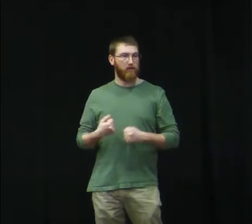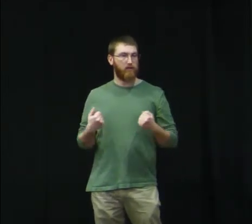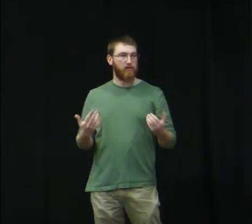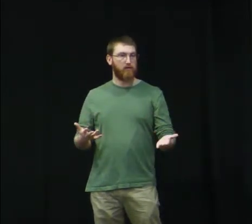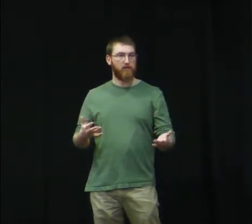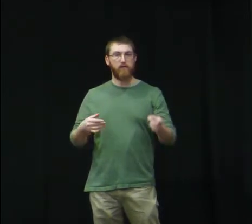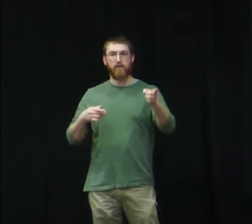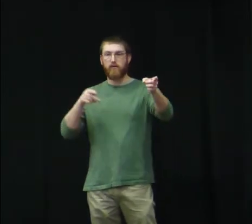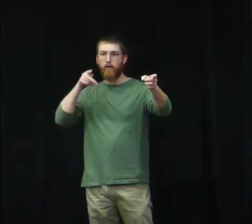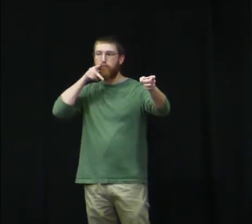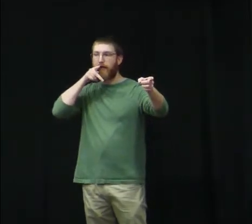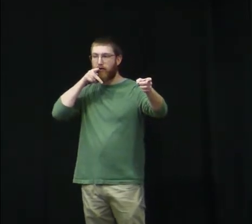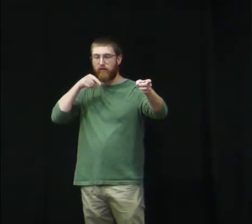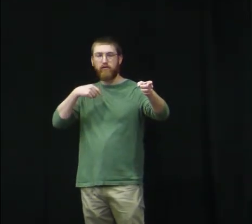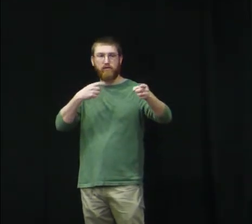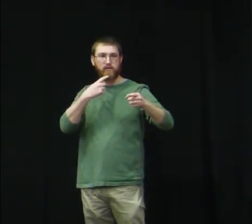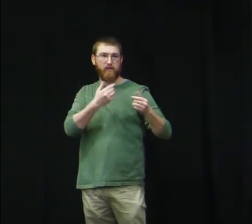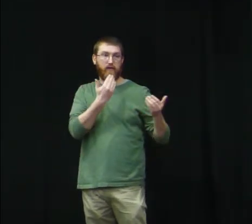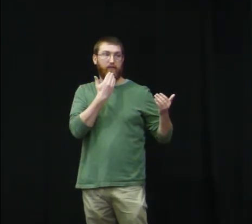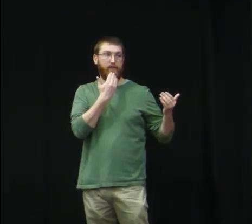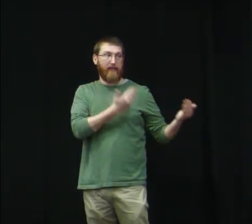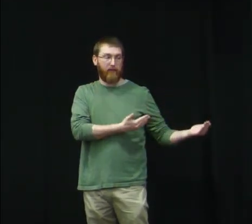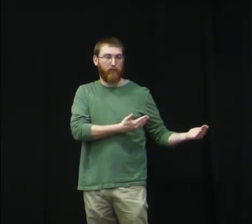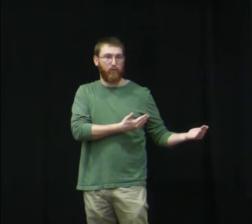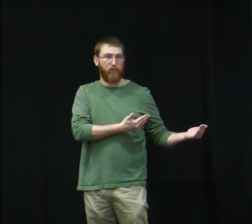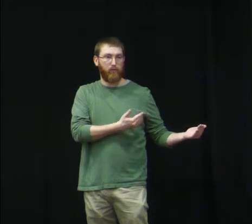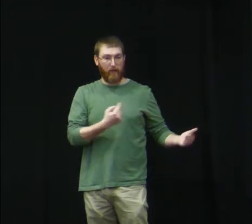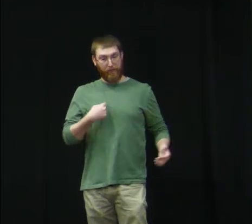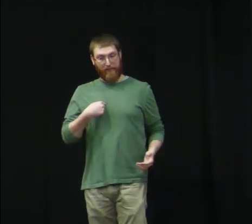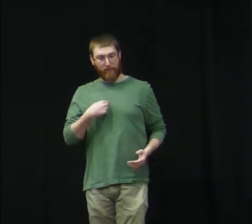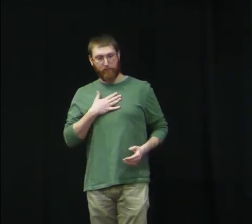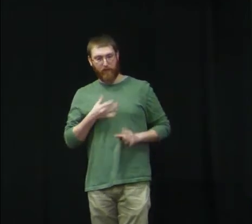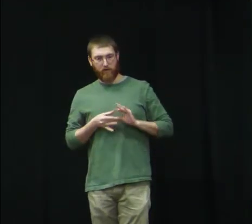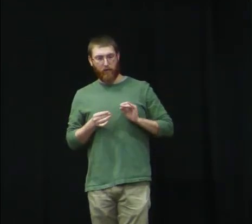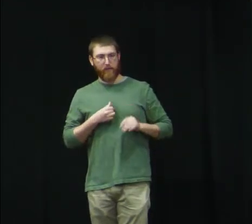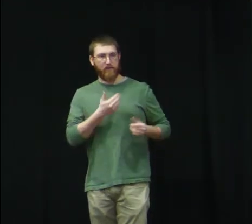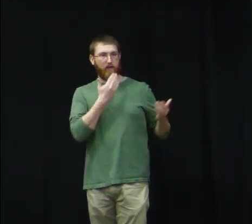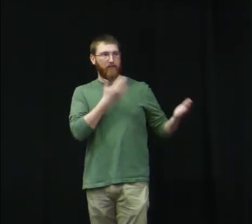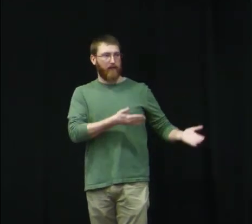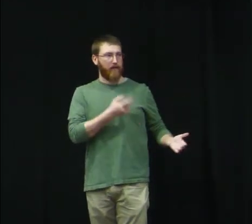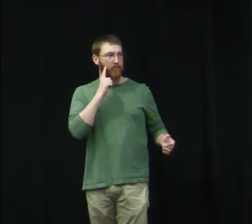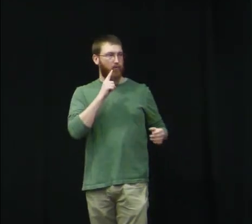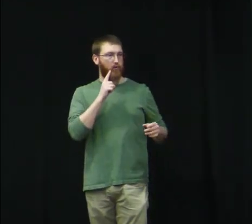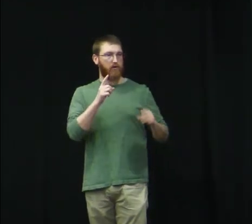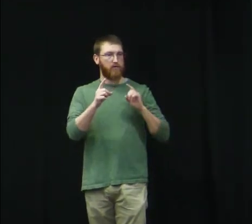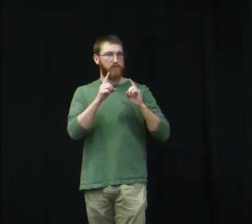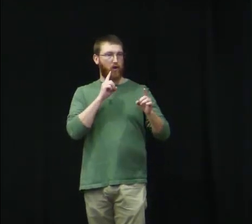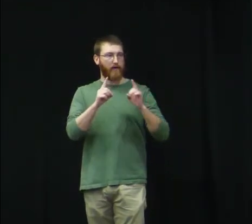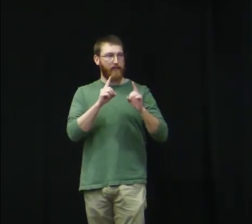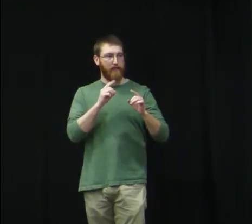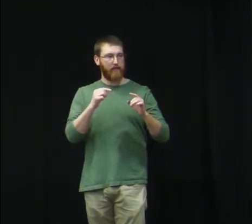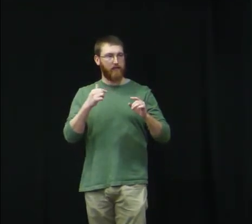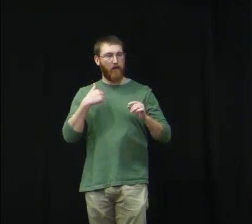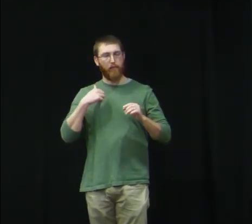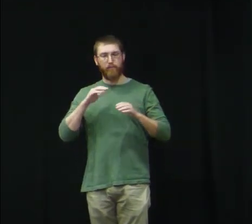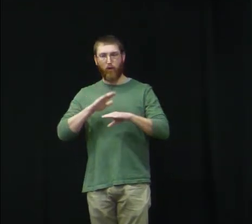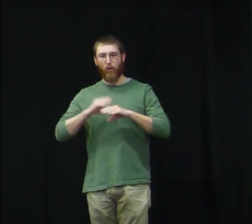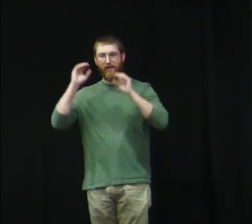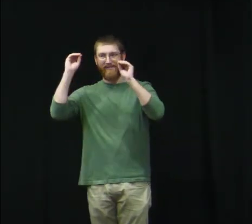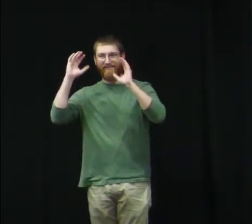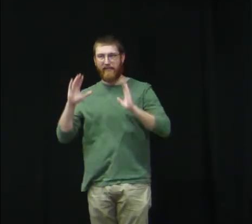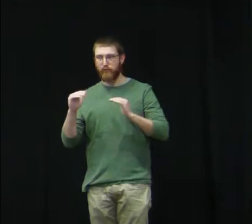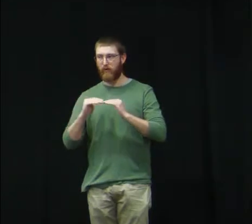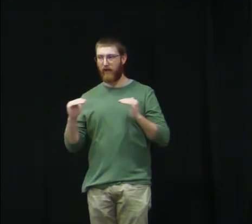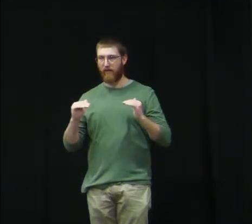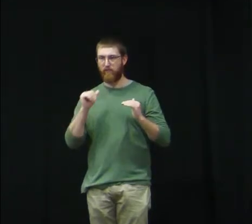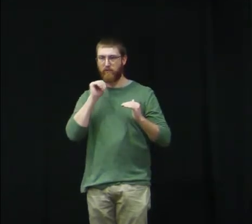Thank you for like, I mean, I'm not saying that all my peers, but me. Thank you for talking like on a teacher level, like understand,